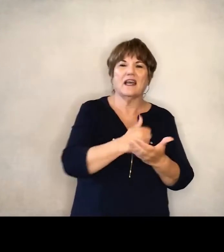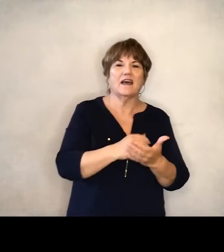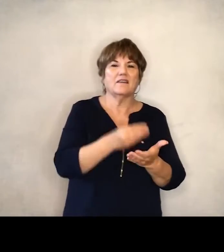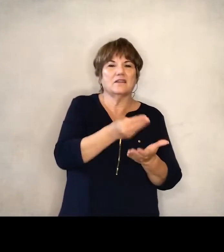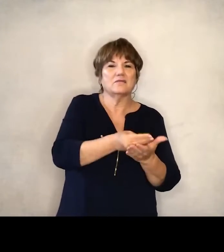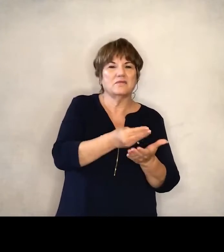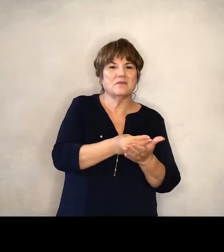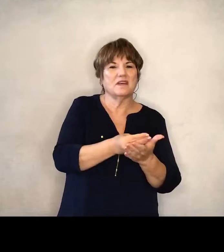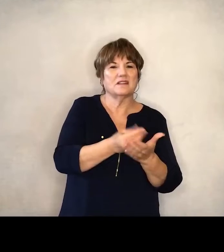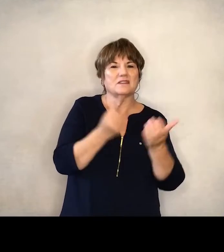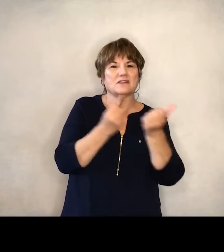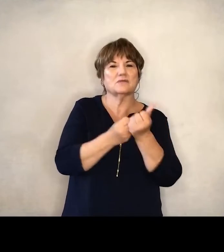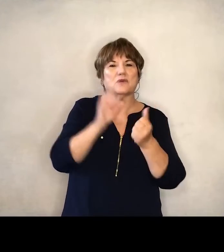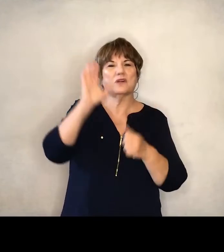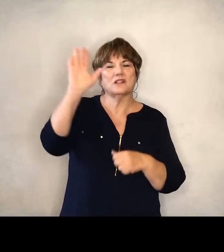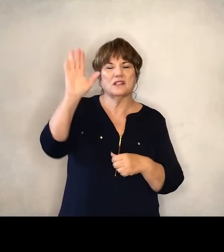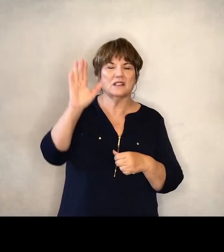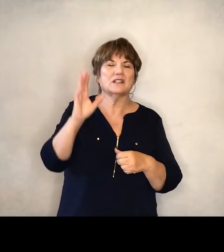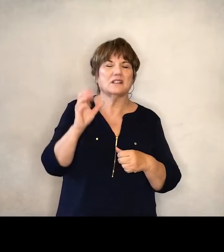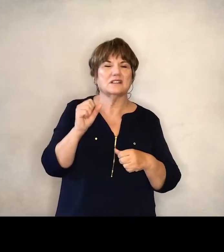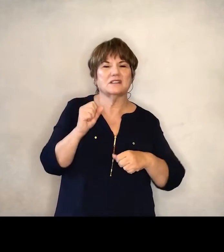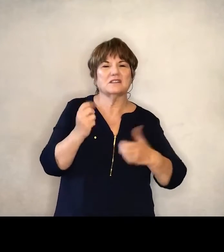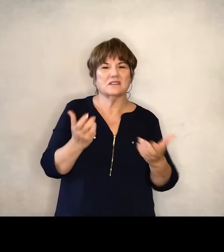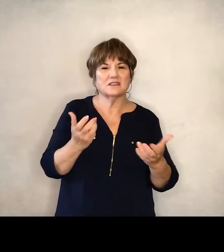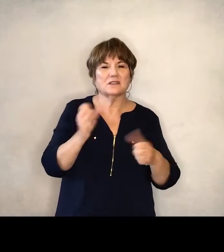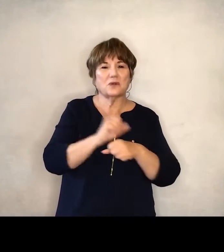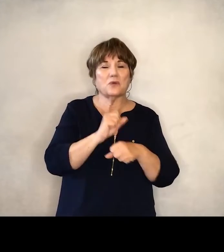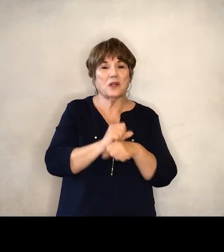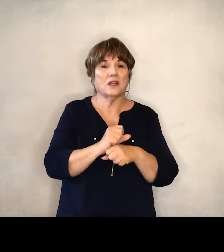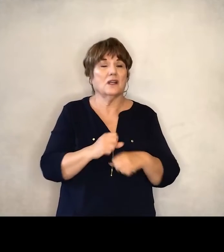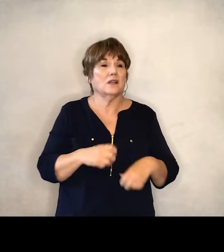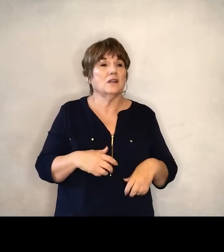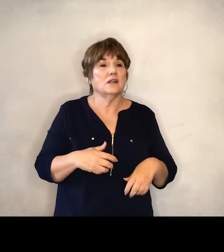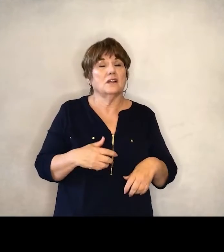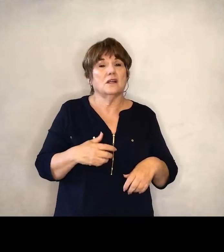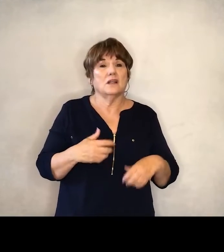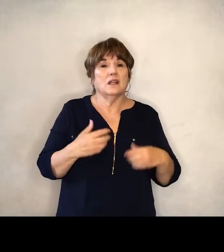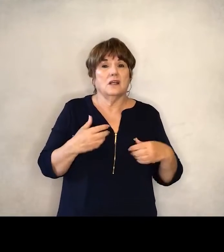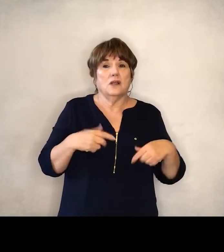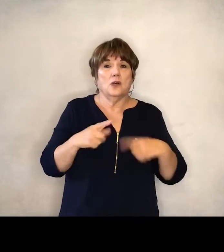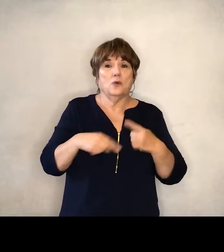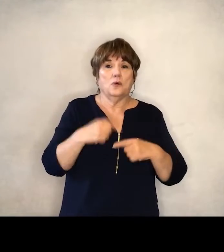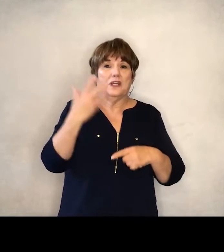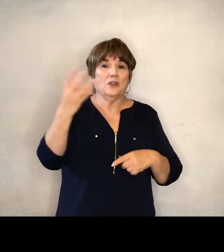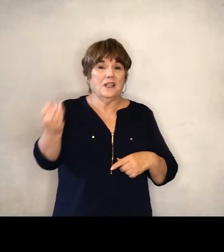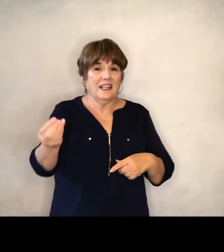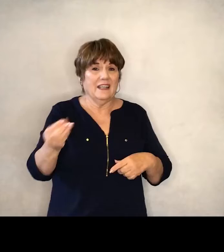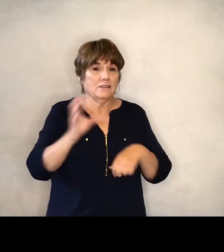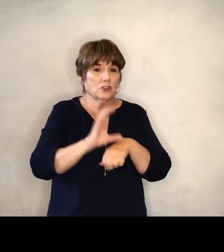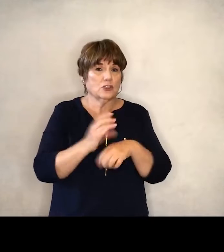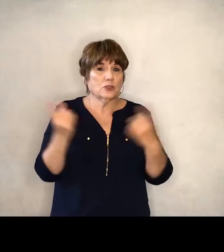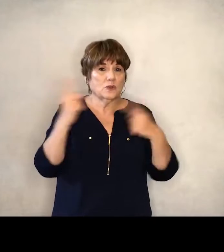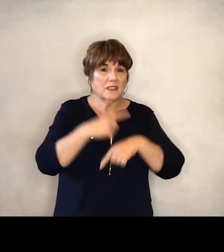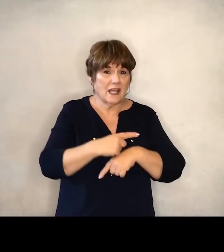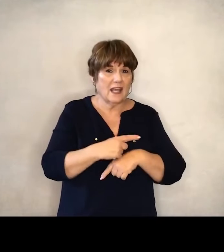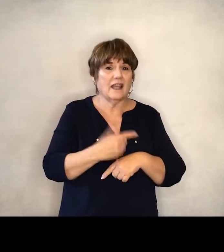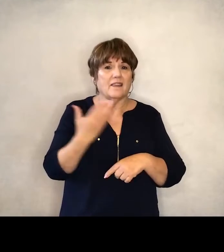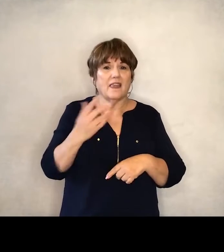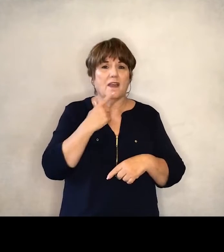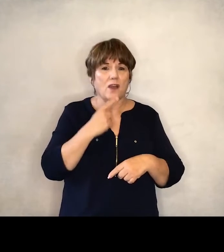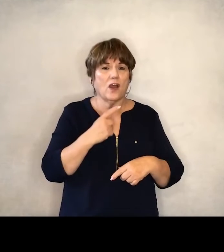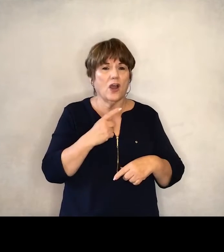Prior to COVID, we would pass plates, as you know, but now, as you leave at the back of the room, there are a couple of plates by